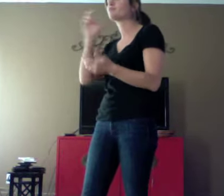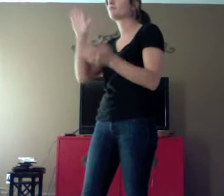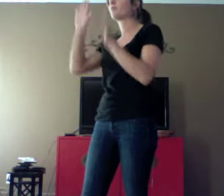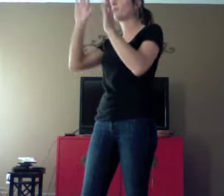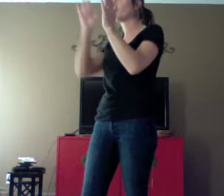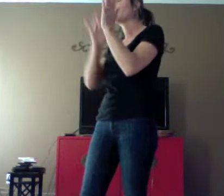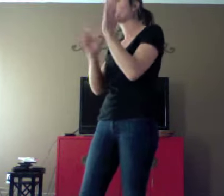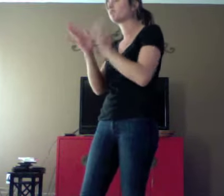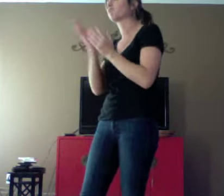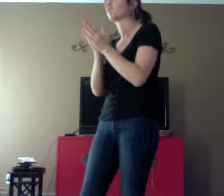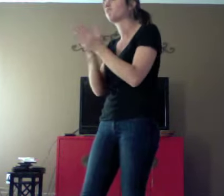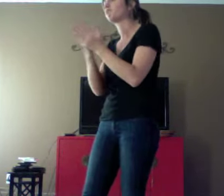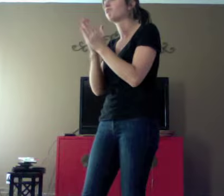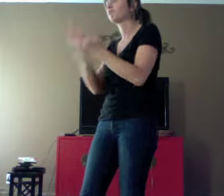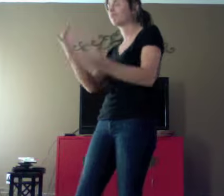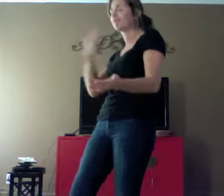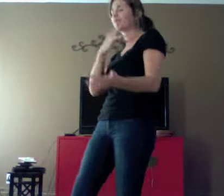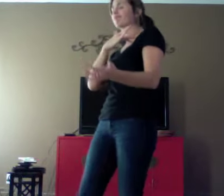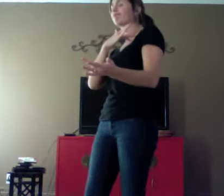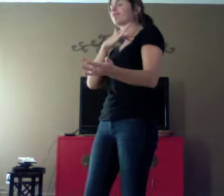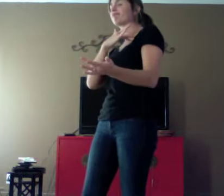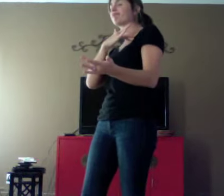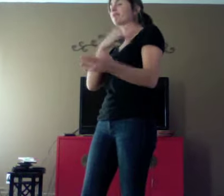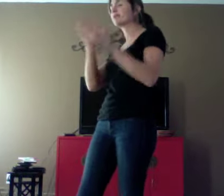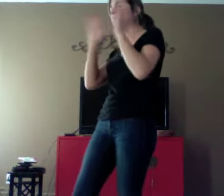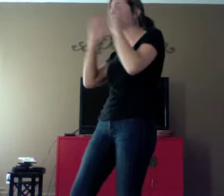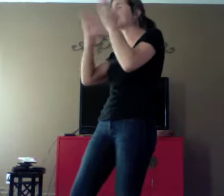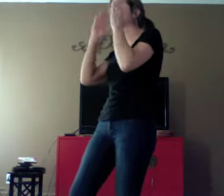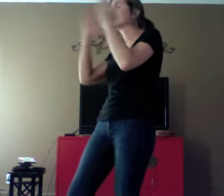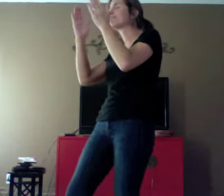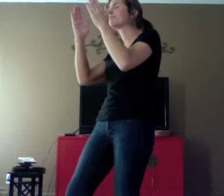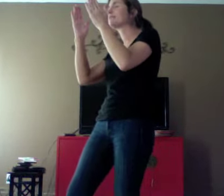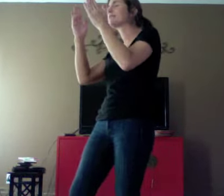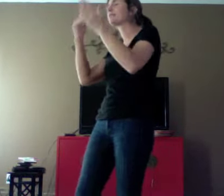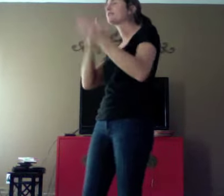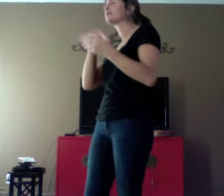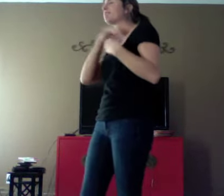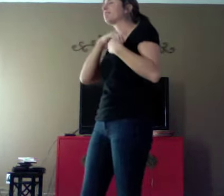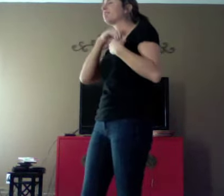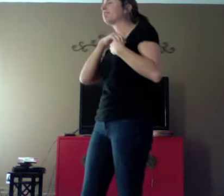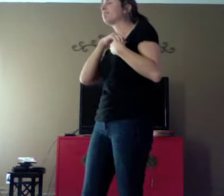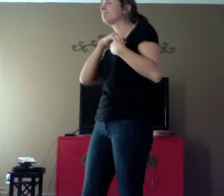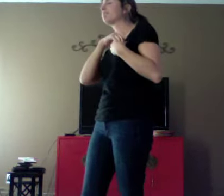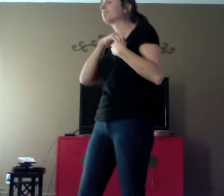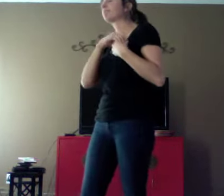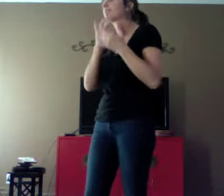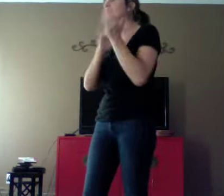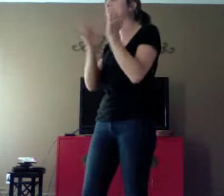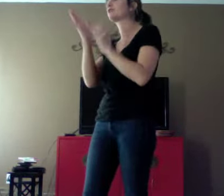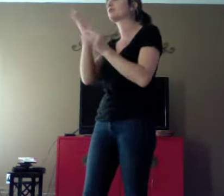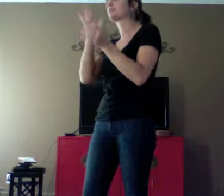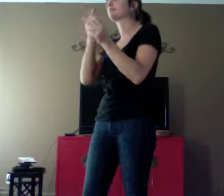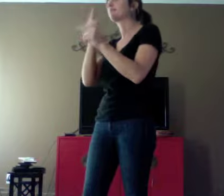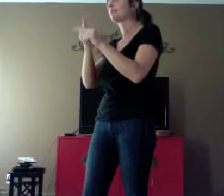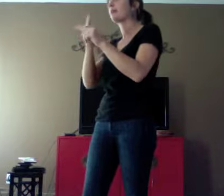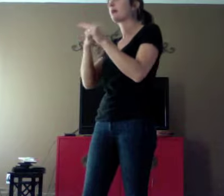our hearts. So help us to listen with the ears of our spirit. In Jesus' name we pray. Amen. Now